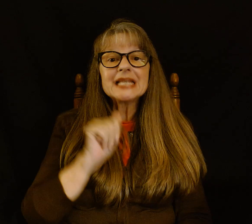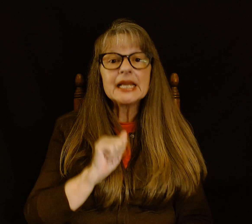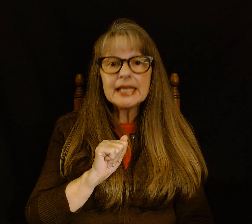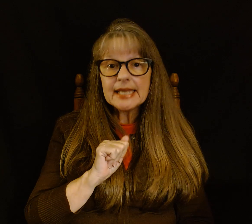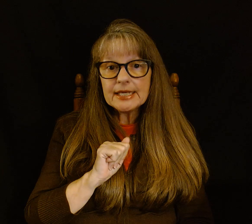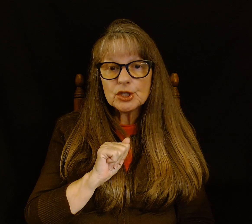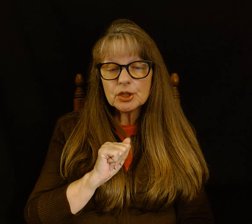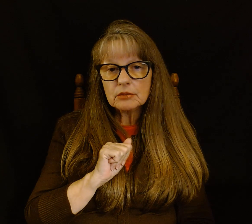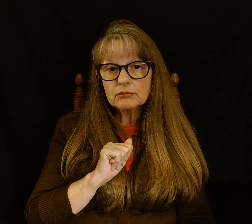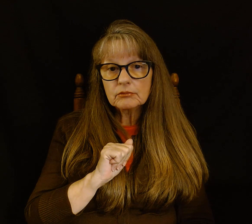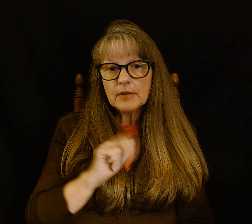desalination,